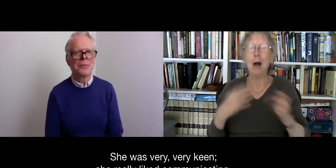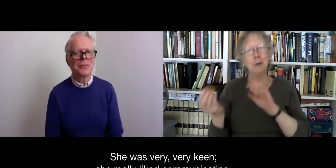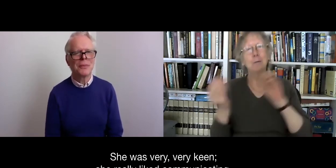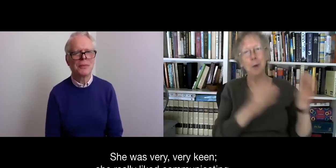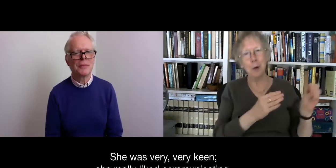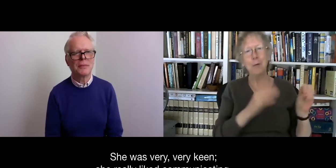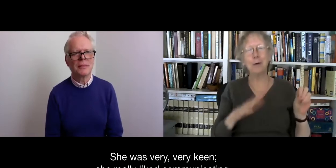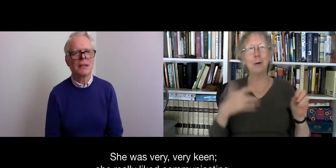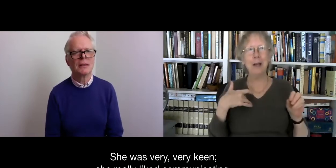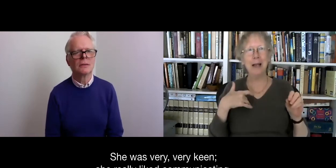liked communicating.